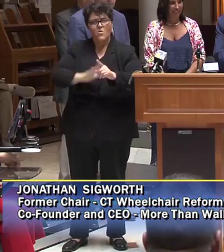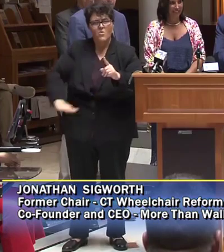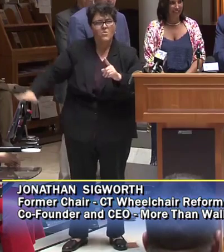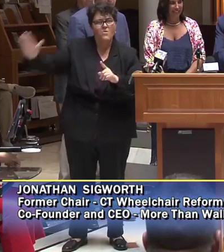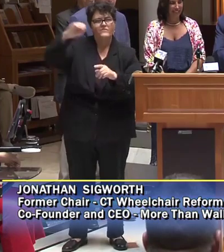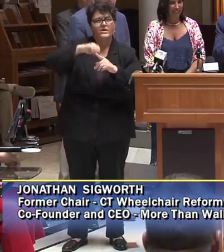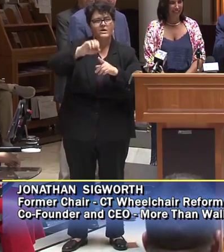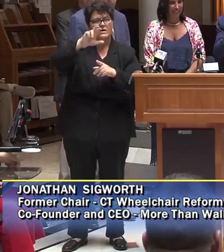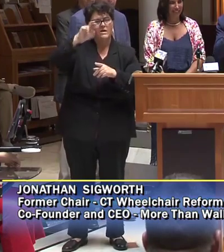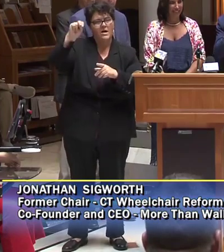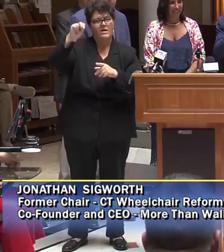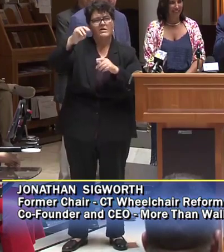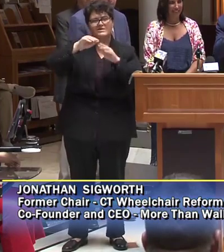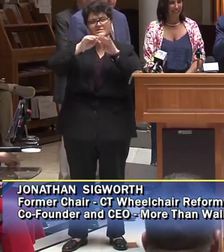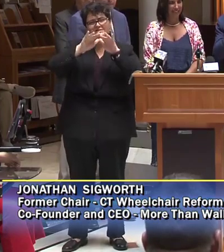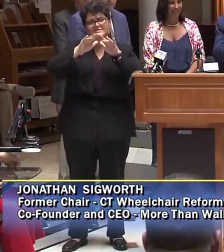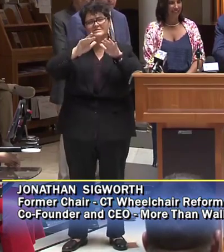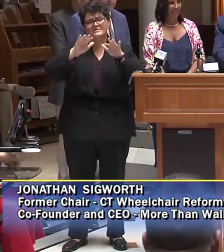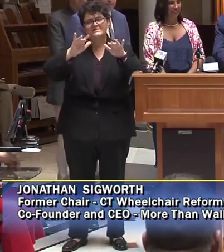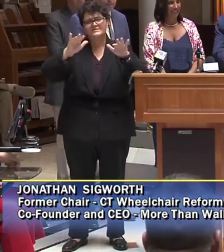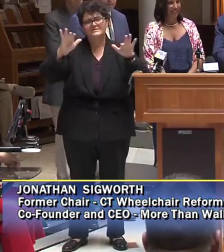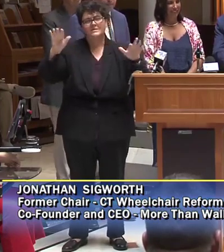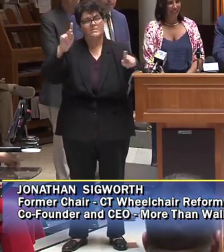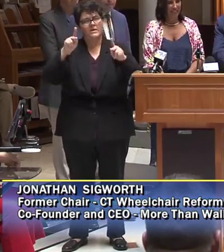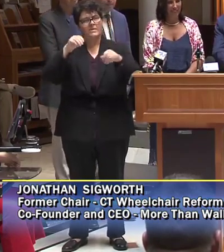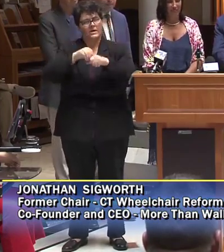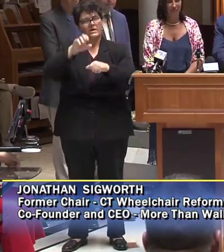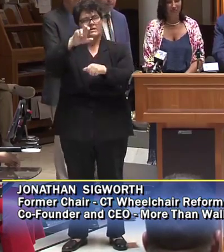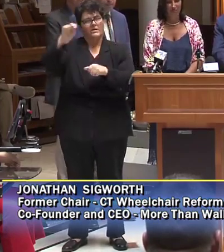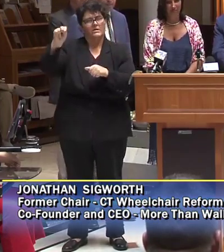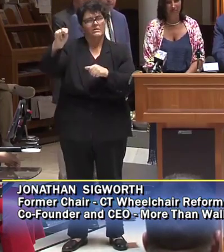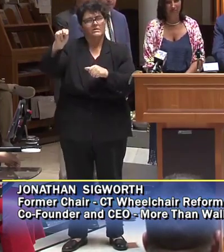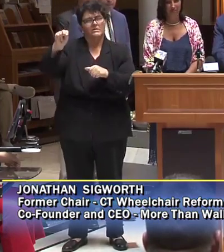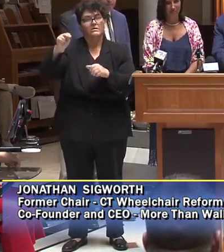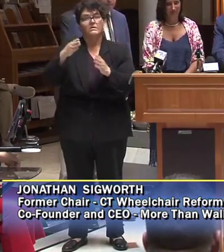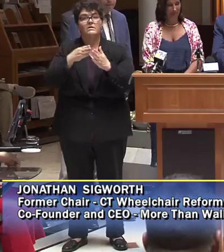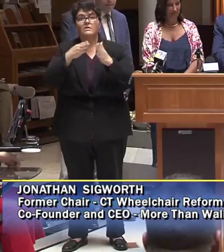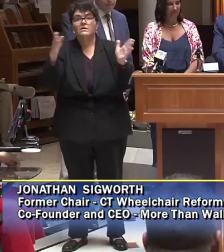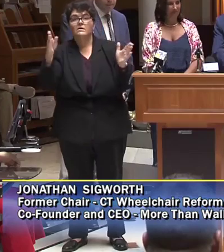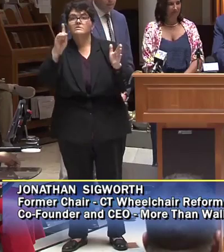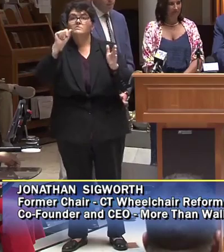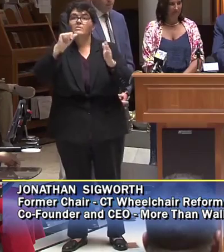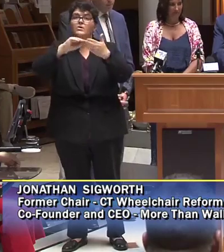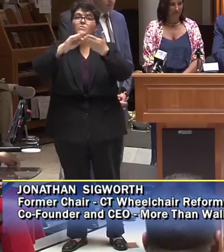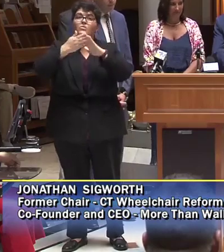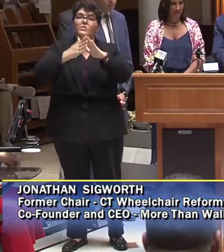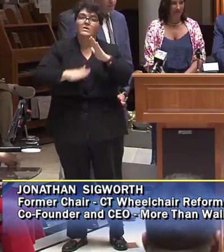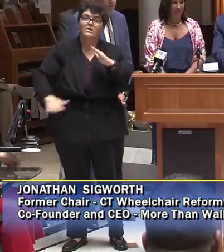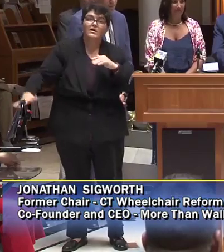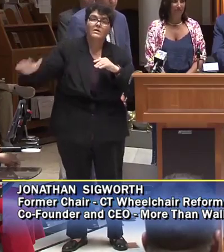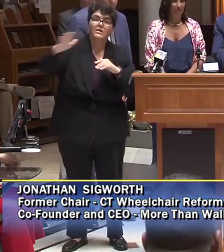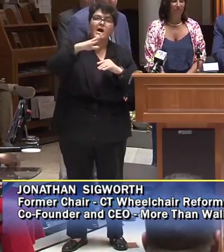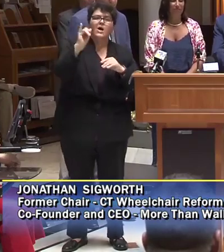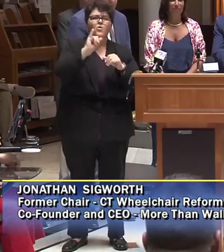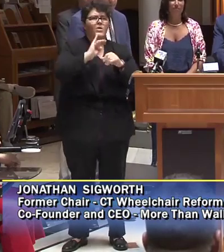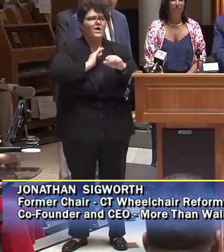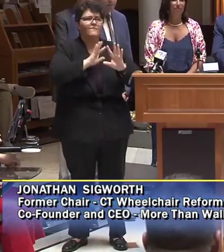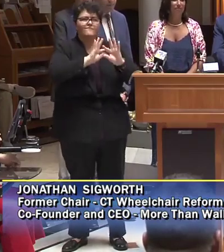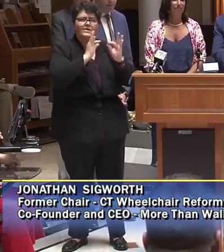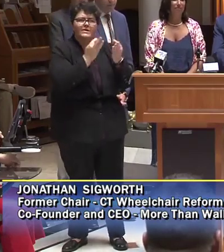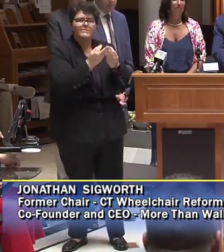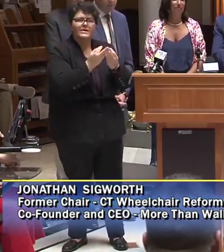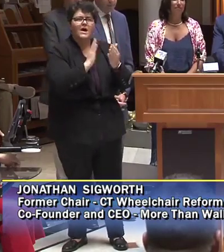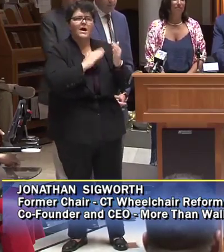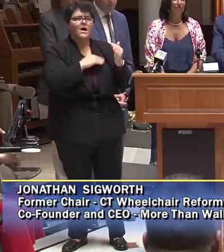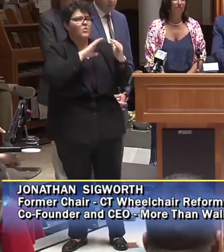great diversity. The broader disabled community, our families, our coworkers and neighbors. When